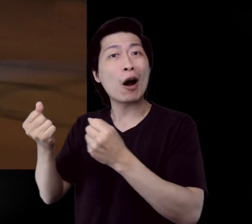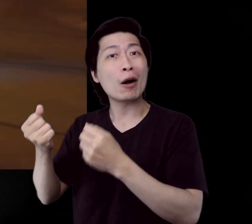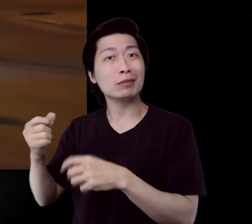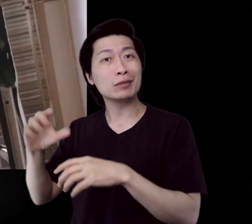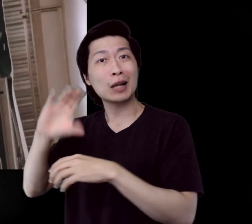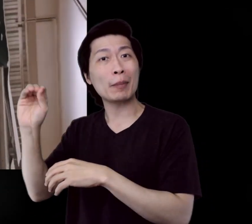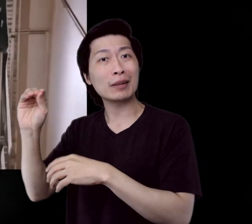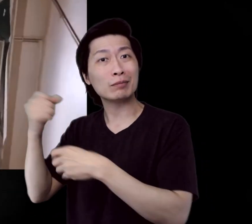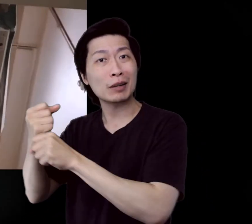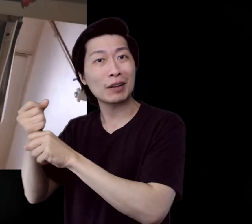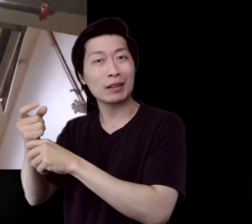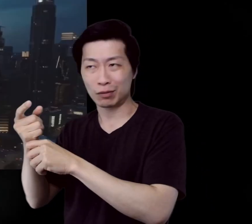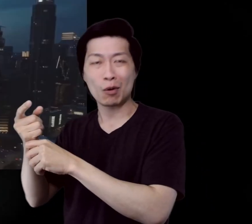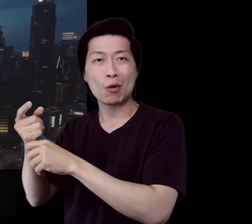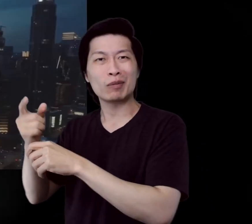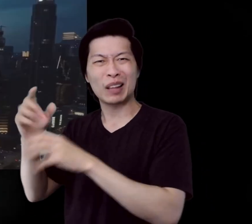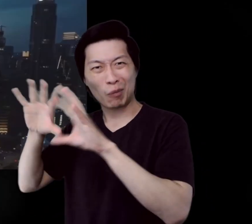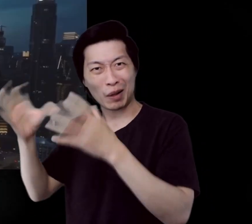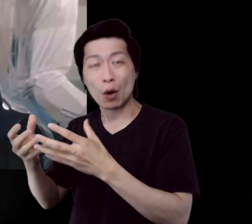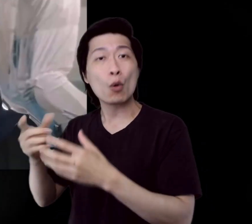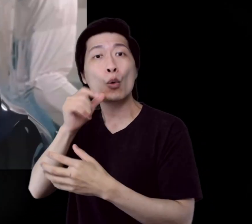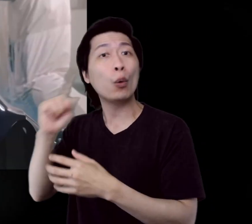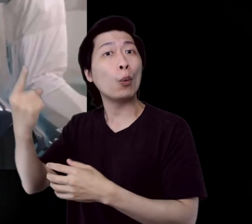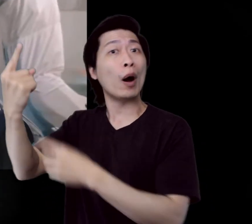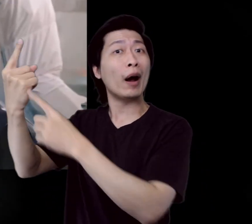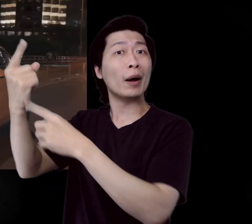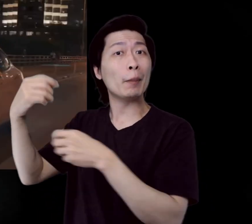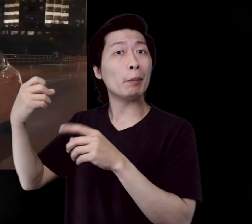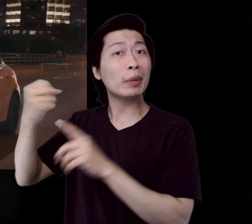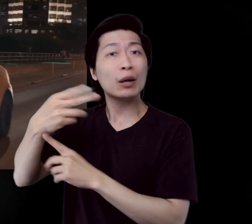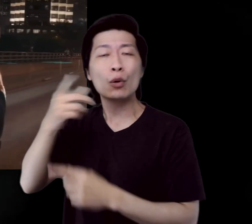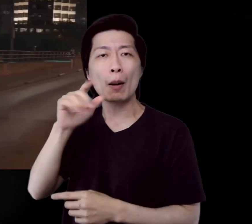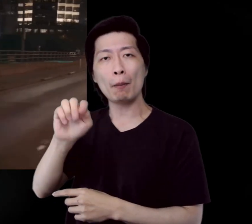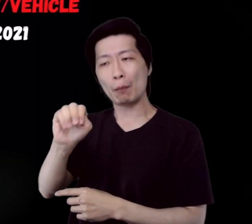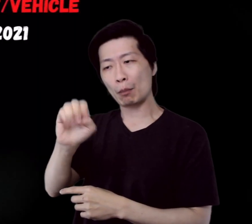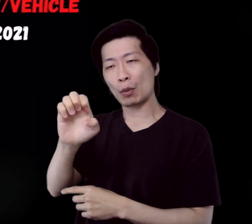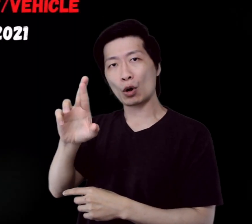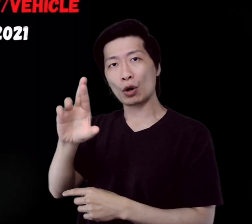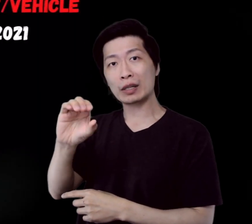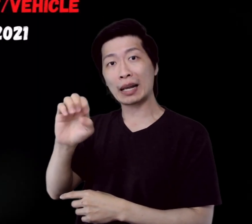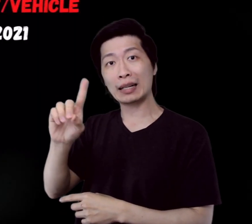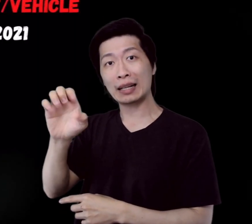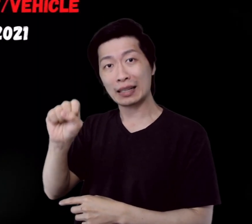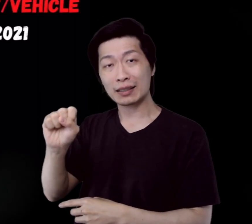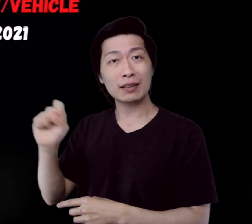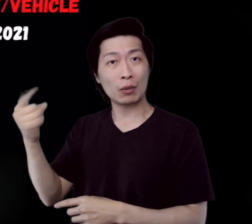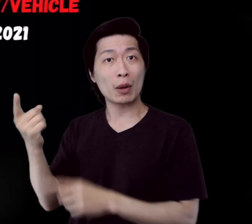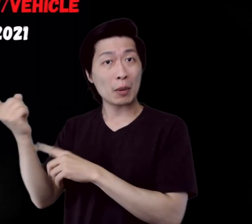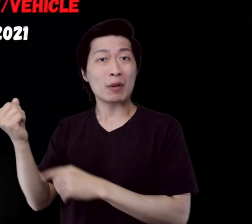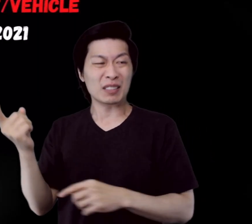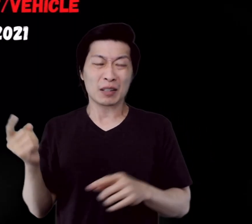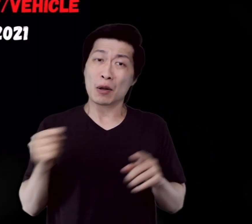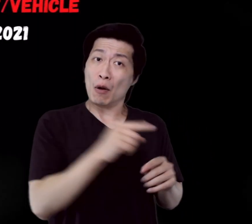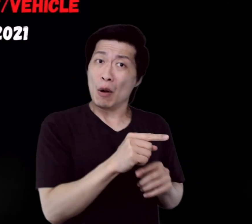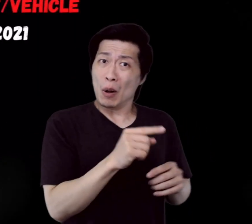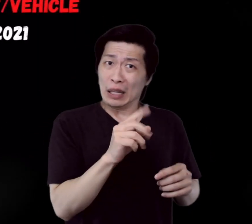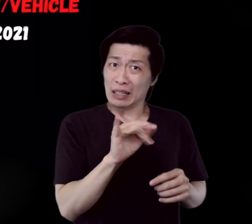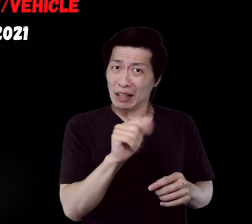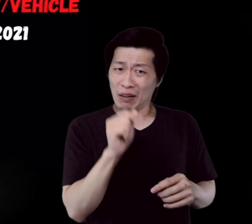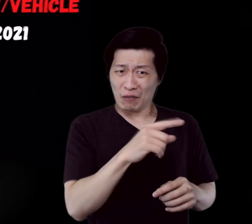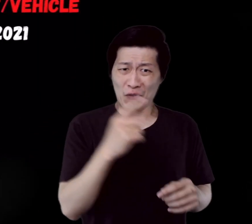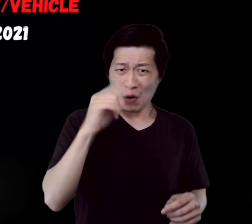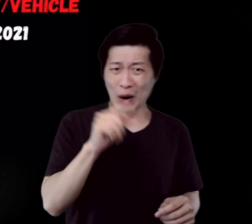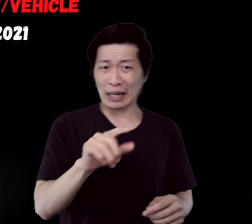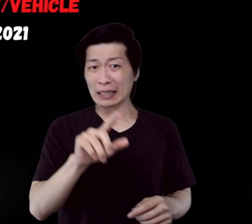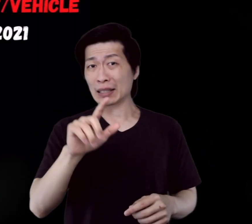car they sell than any other car manufacturer on the planet, only beaten by Mercedes. And in Q1 2022,